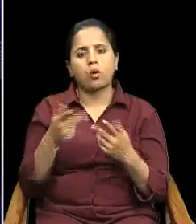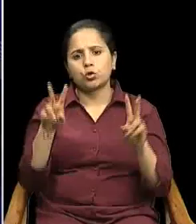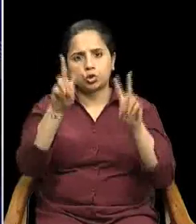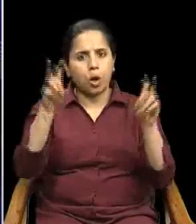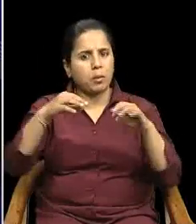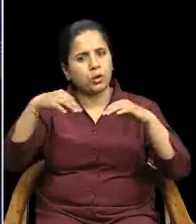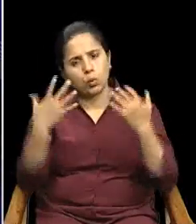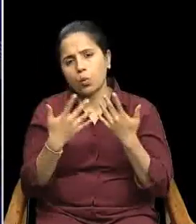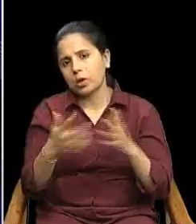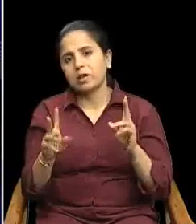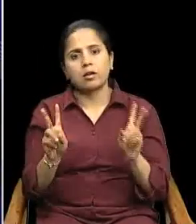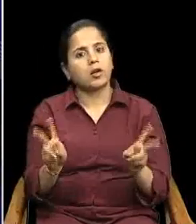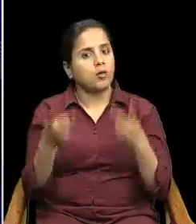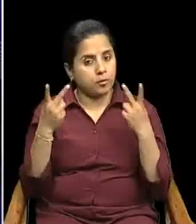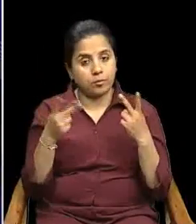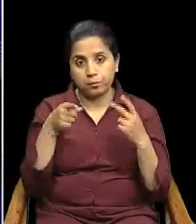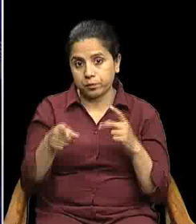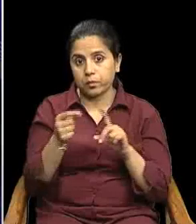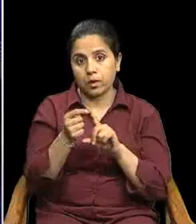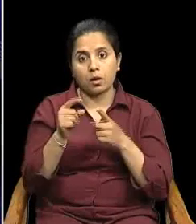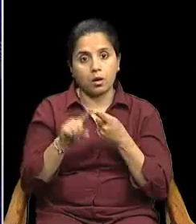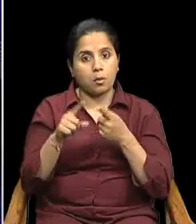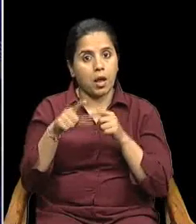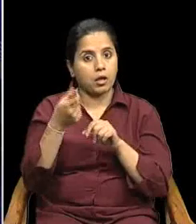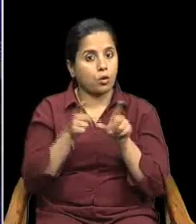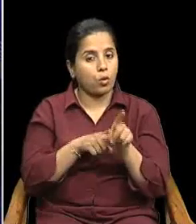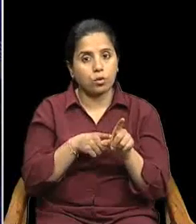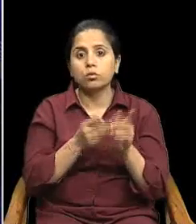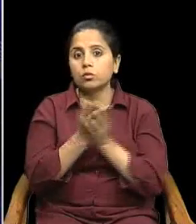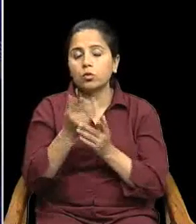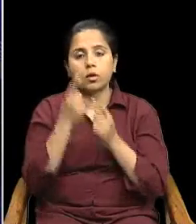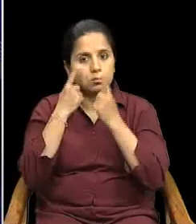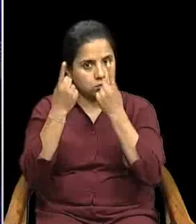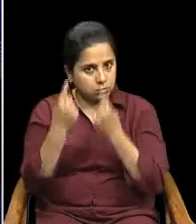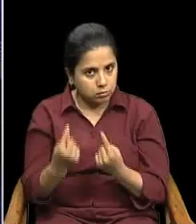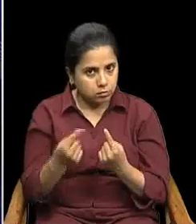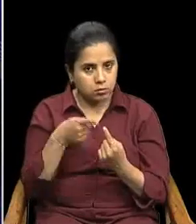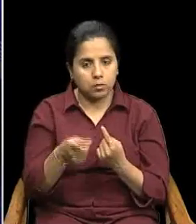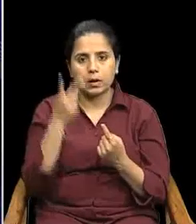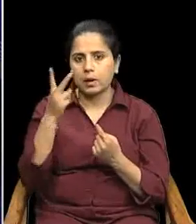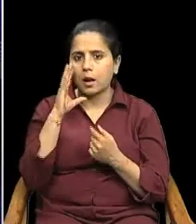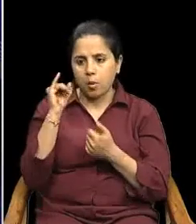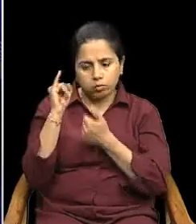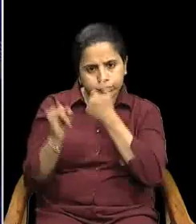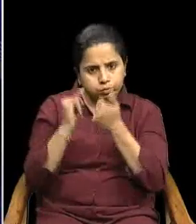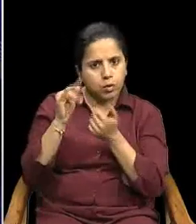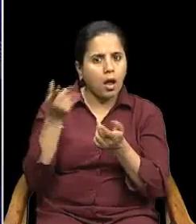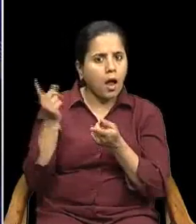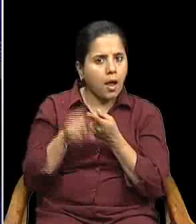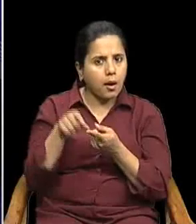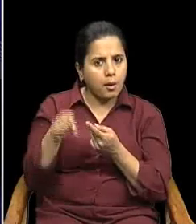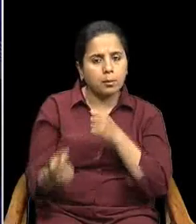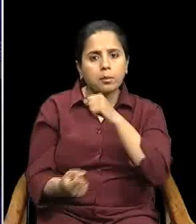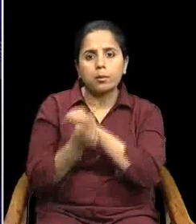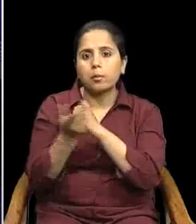context. Now, the pedagogies are analysis of the critical incidents